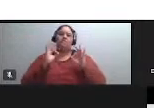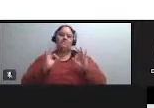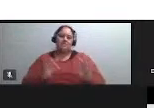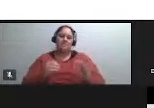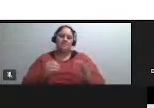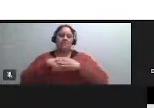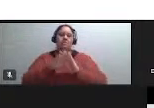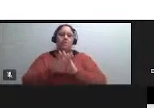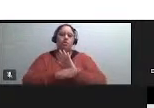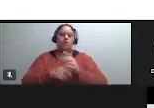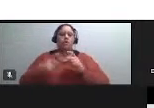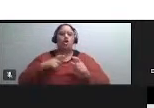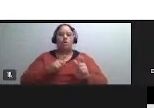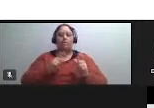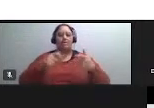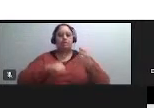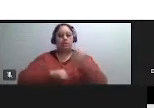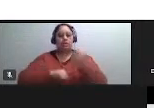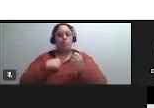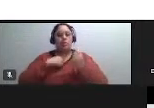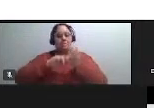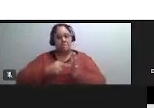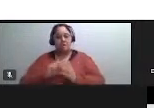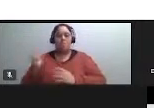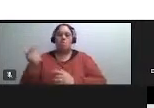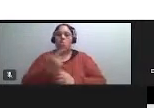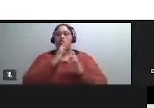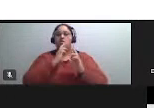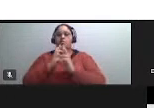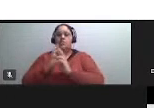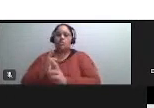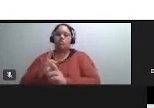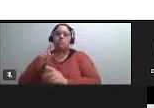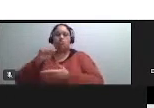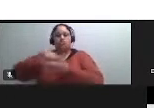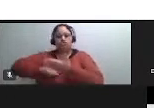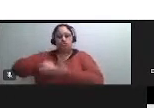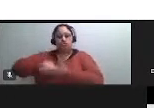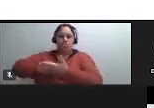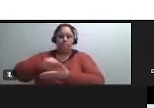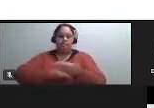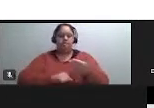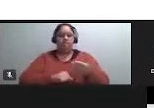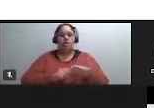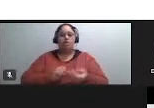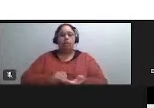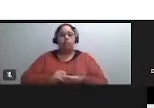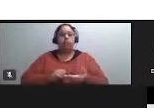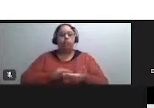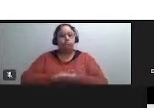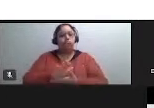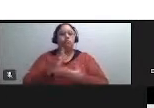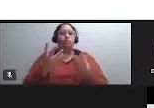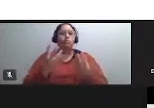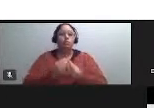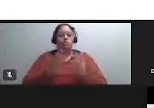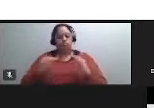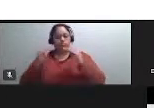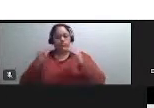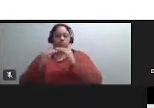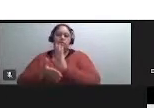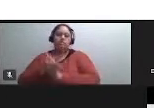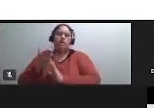sub-program Committee Support, we planned for all reports, committee reports, draft reports, to be produced in line with the standard